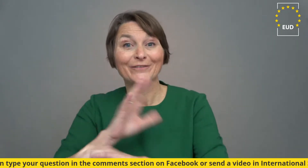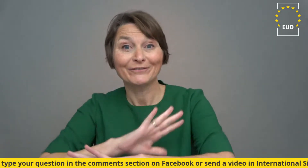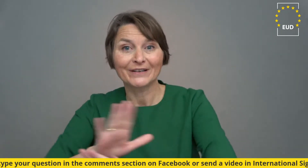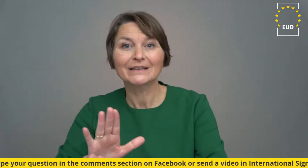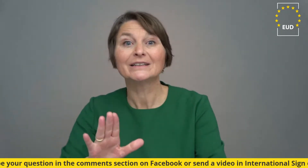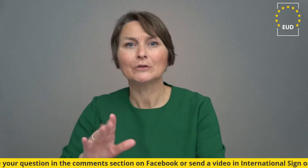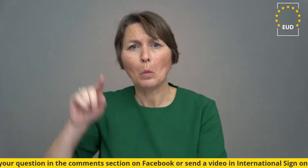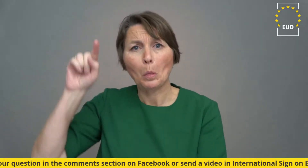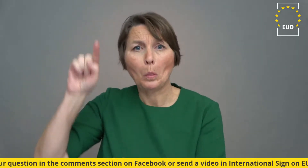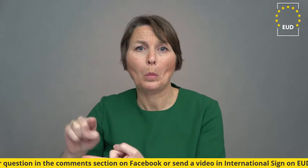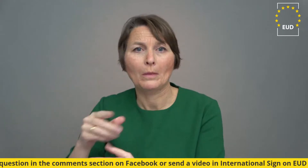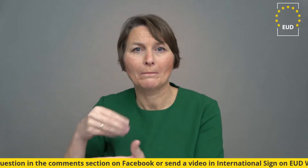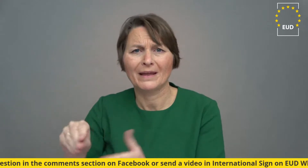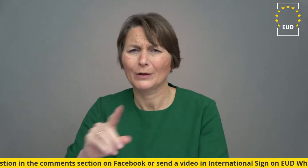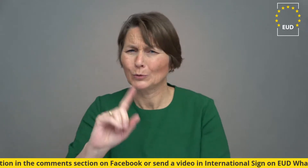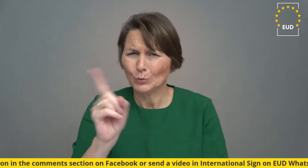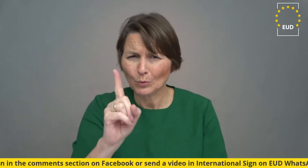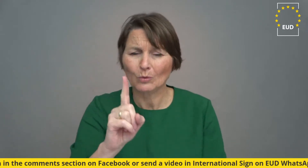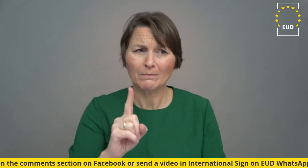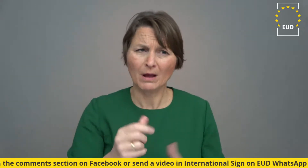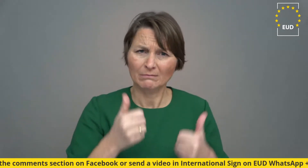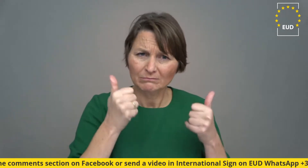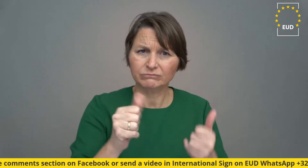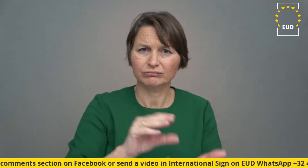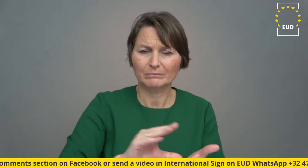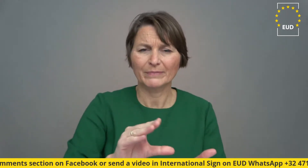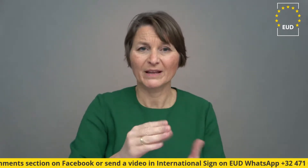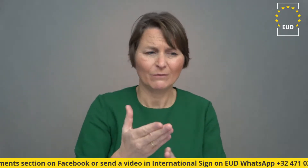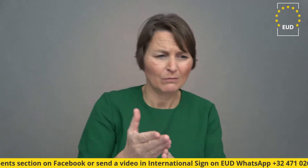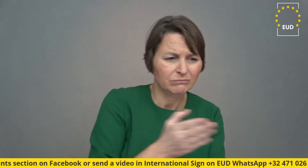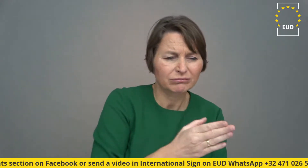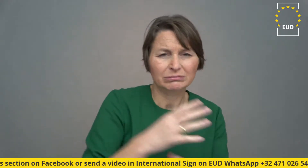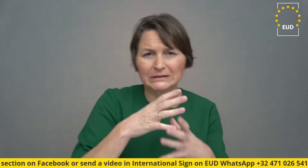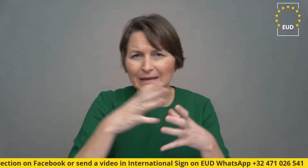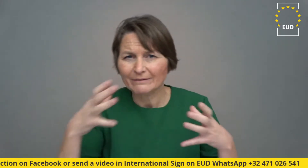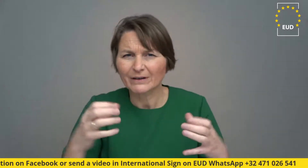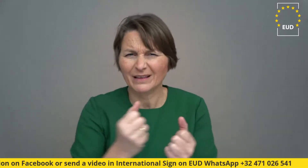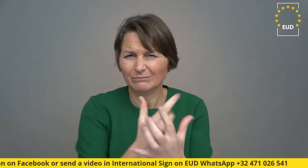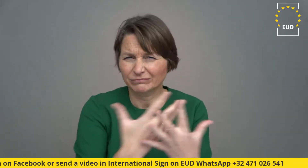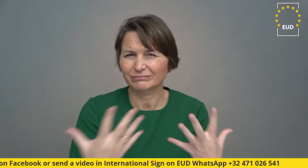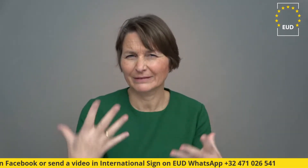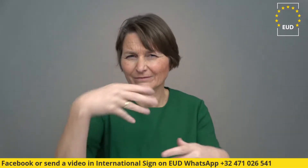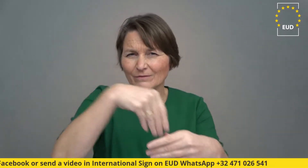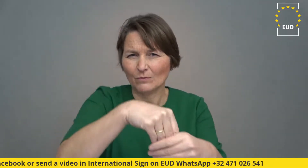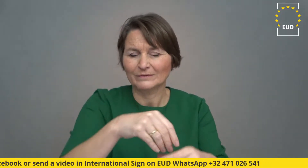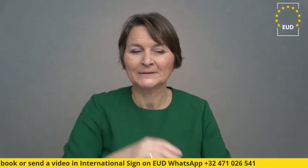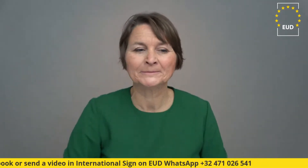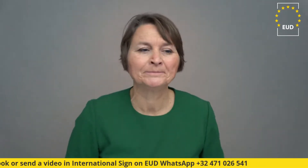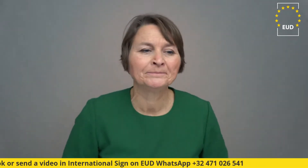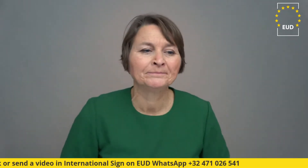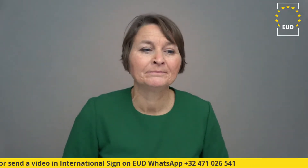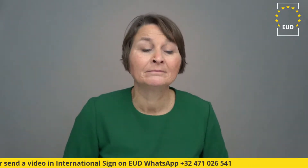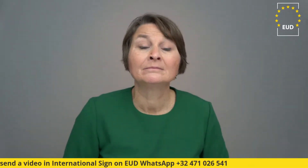rate for all of this work that you're doing, for both the preparation, for taking on the responsibility of providing this